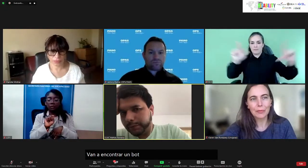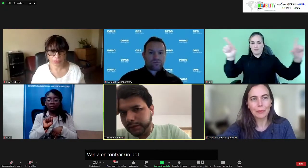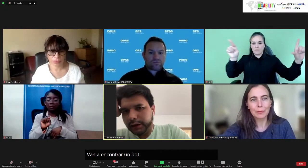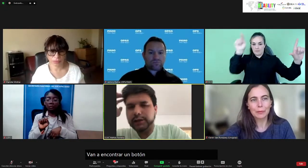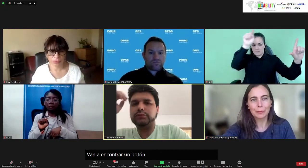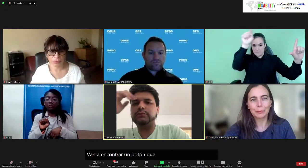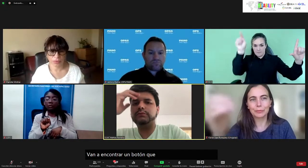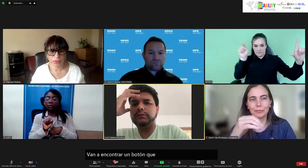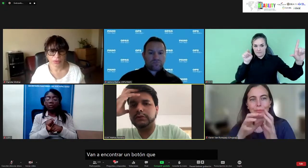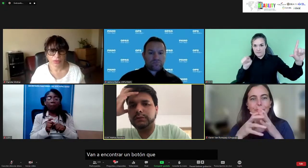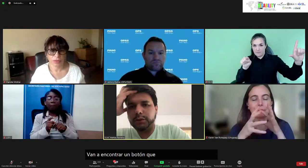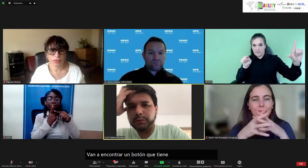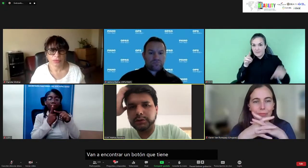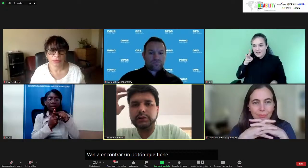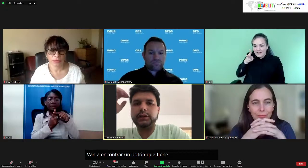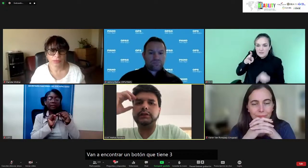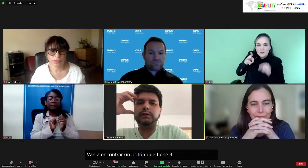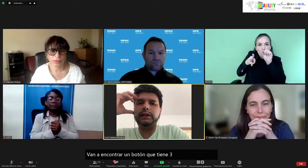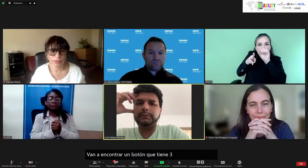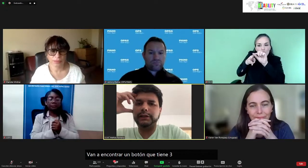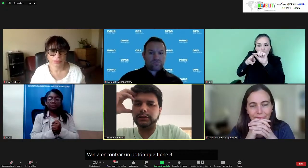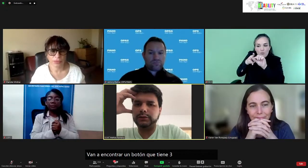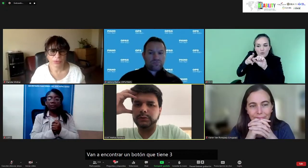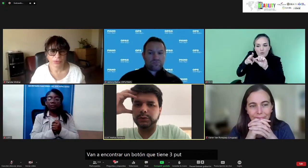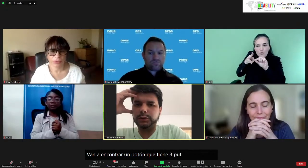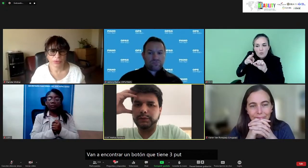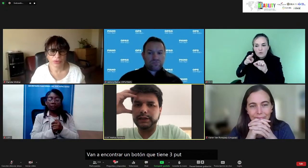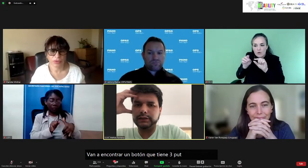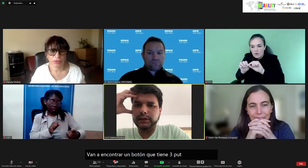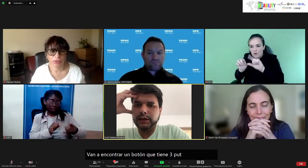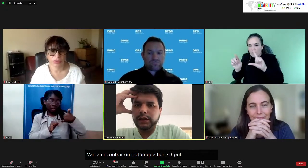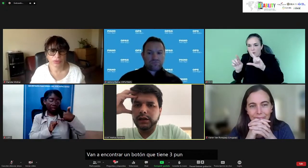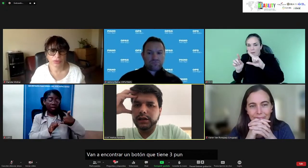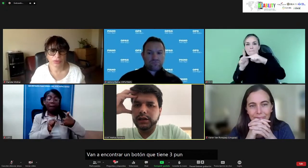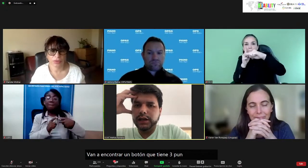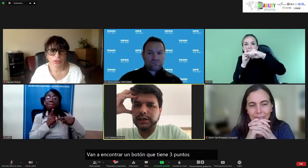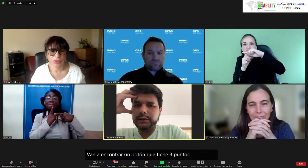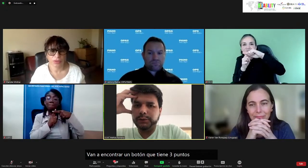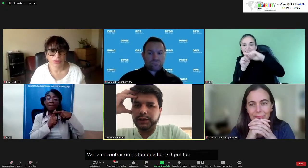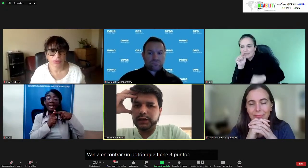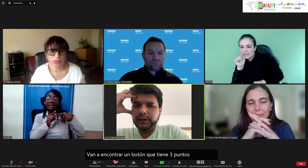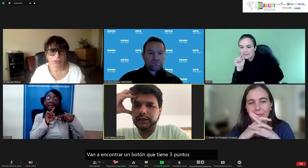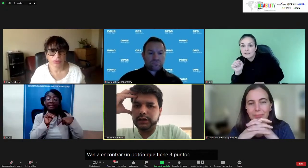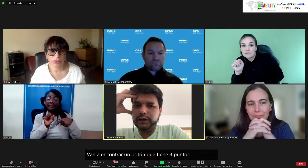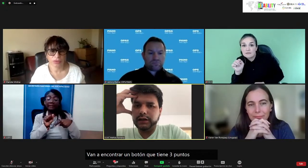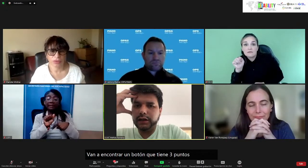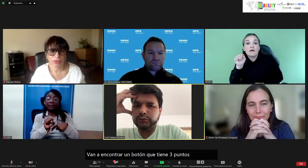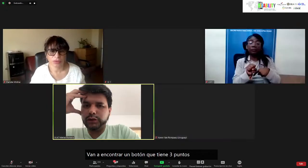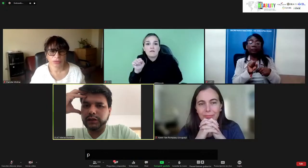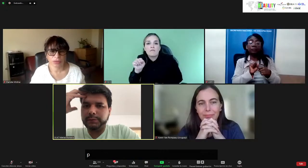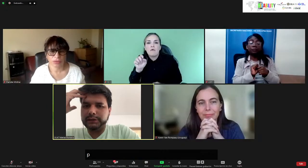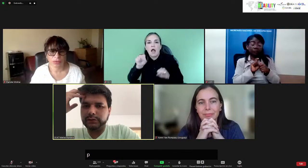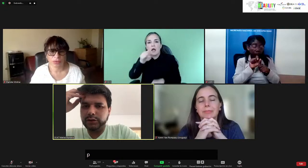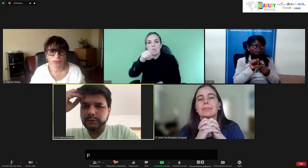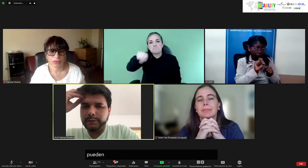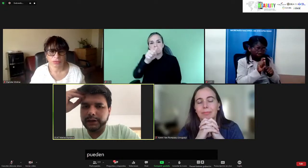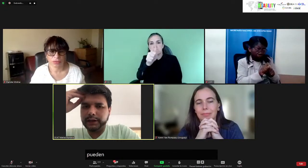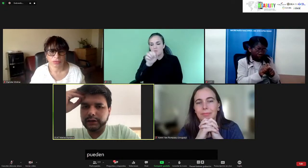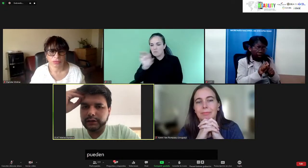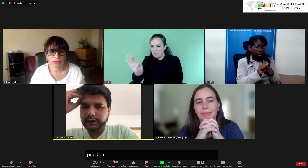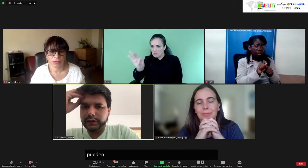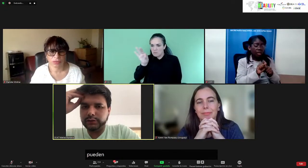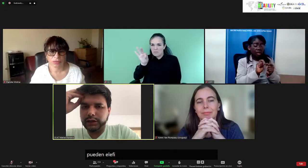and here we have pause and there in zoom you have more the more option and there you can